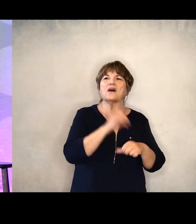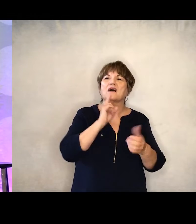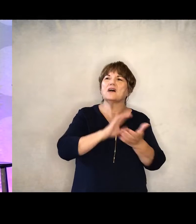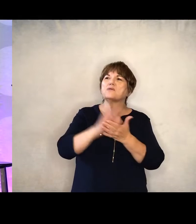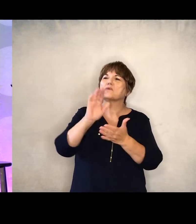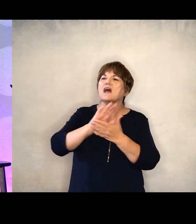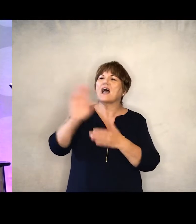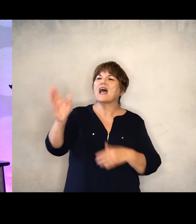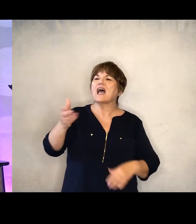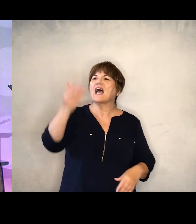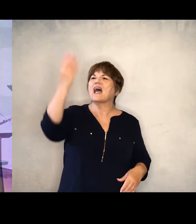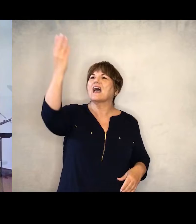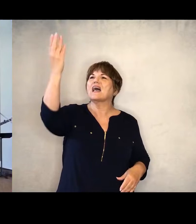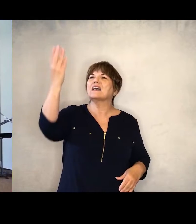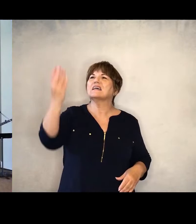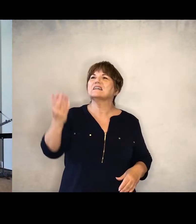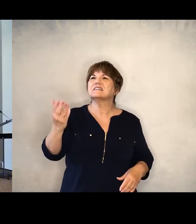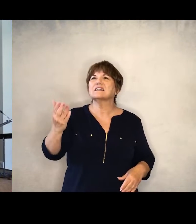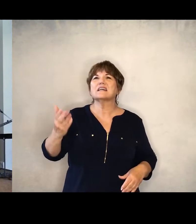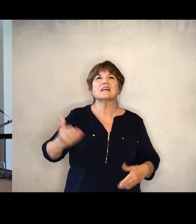Praise